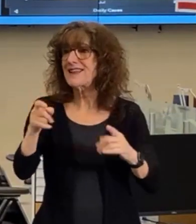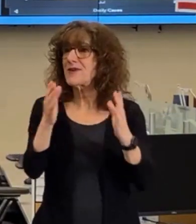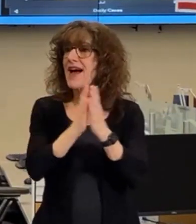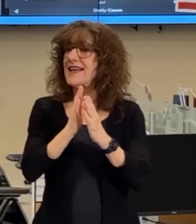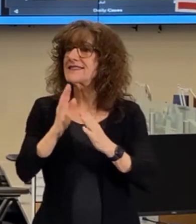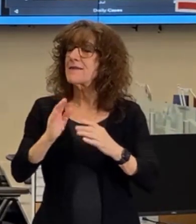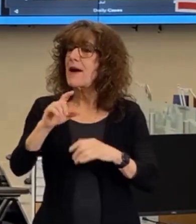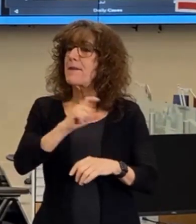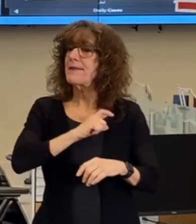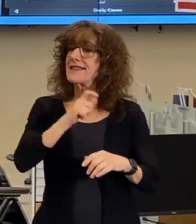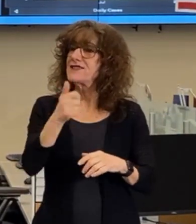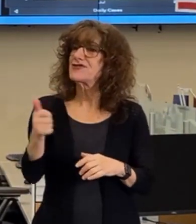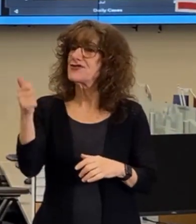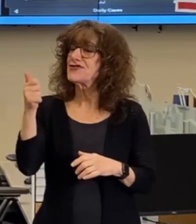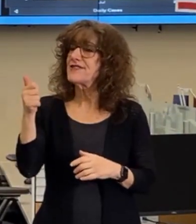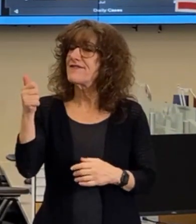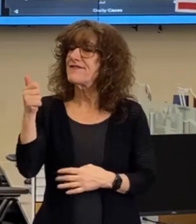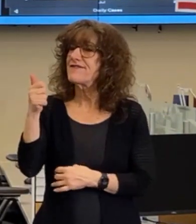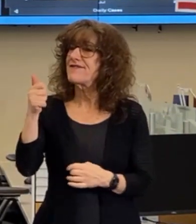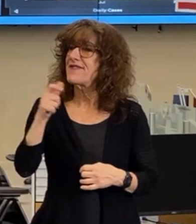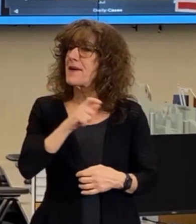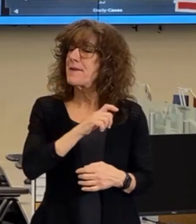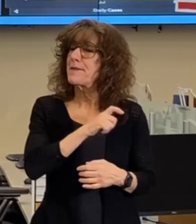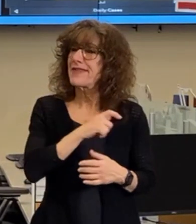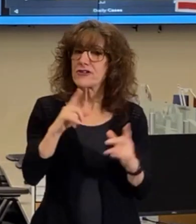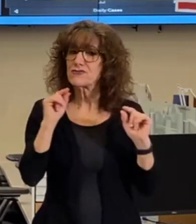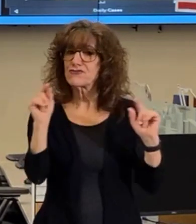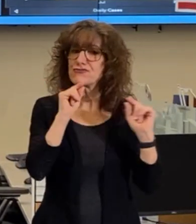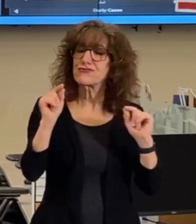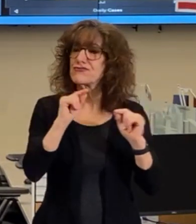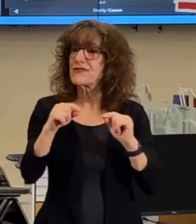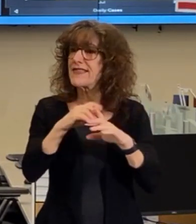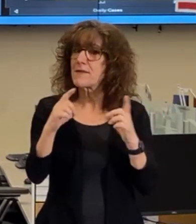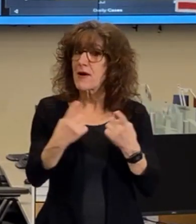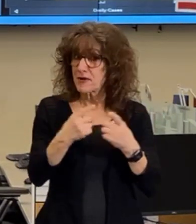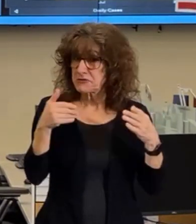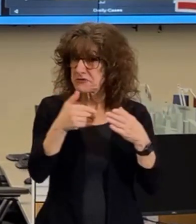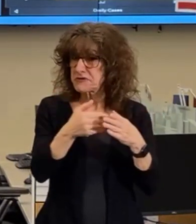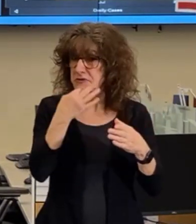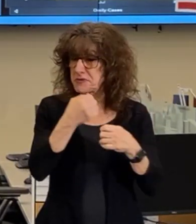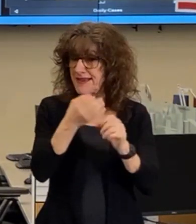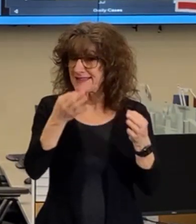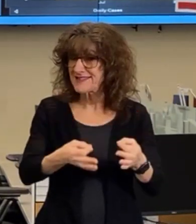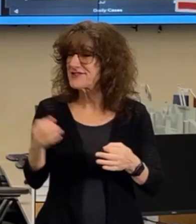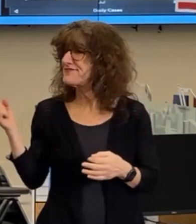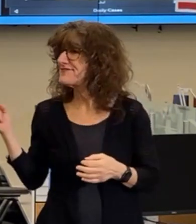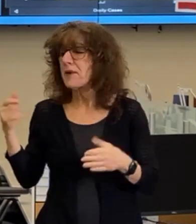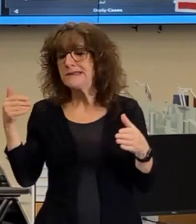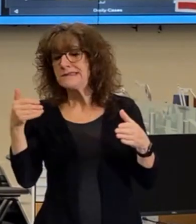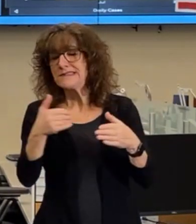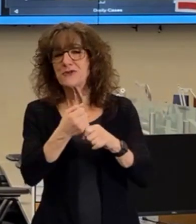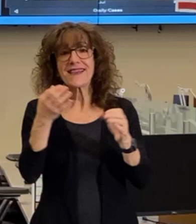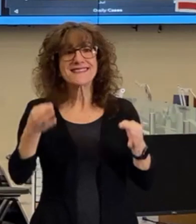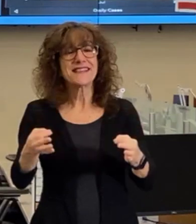on police chief. All sorts of buzz in the community and within the department. Are you getting close to a decision? We are. We're getting close. I